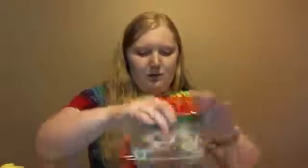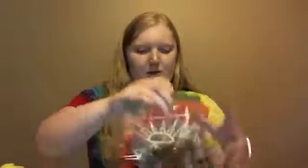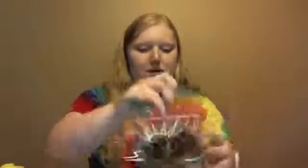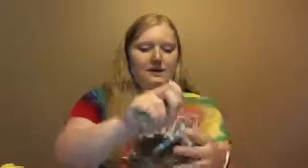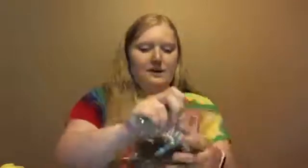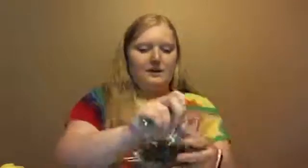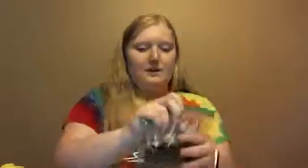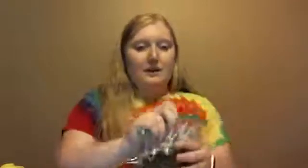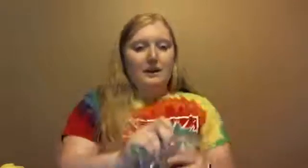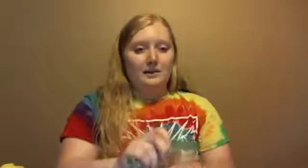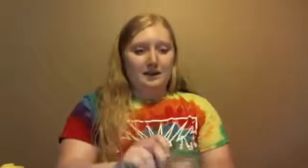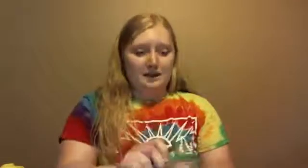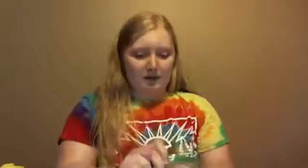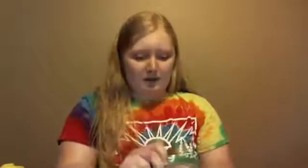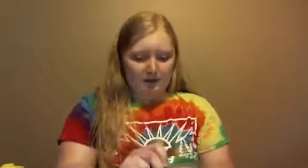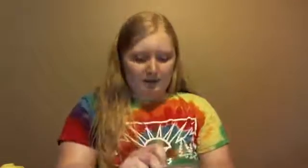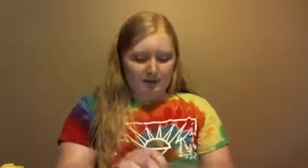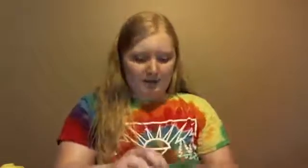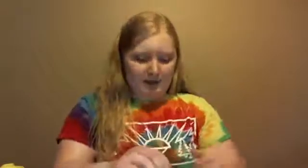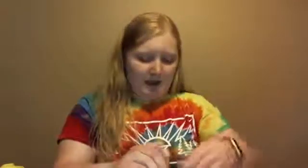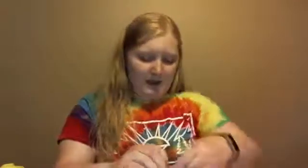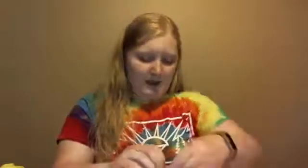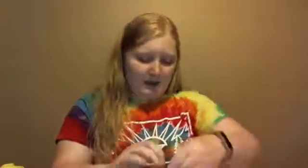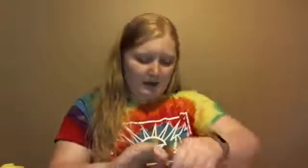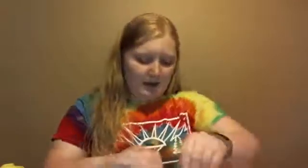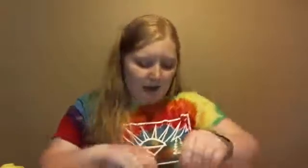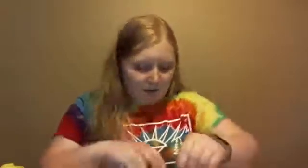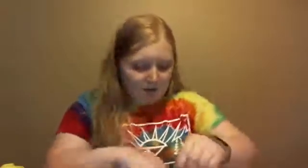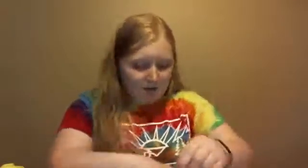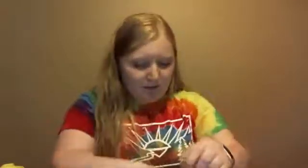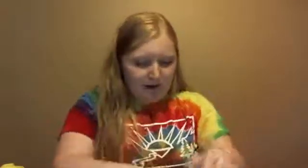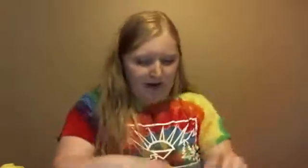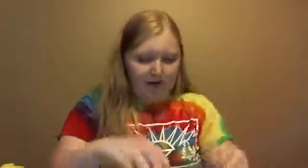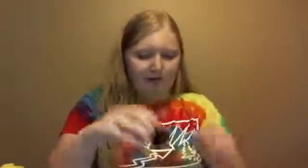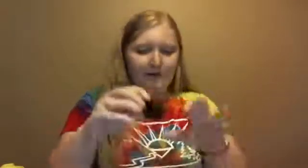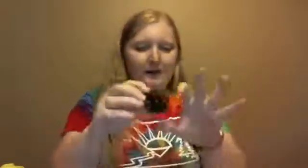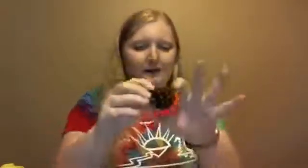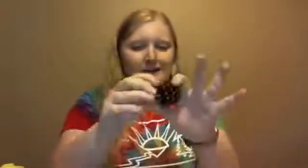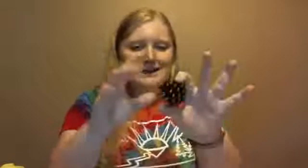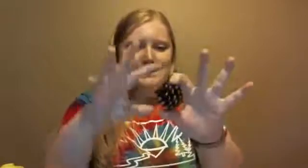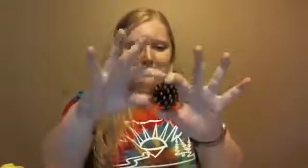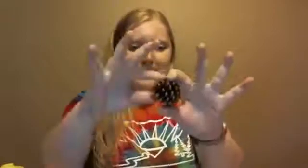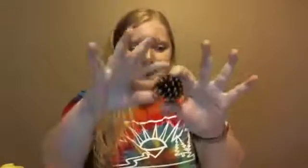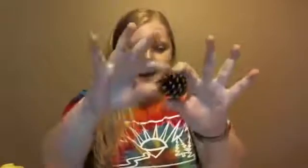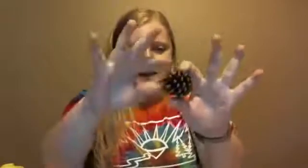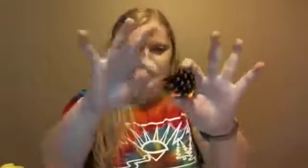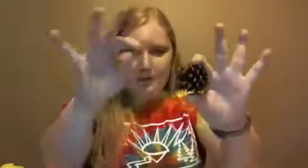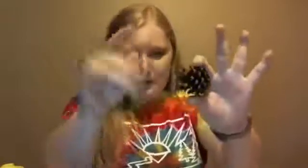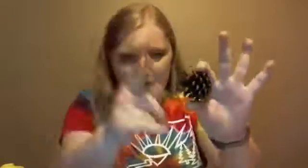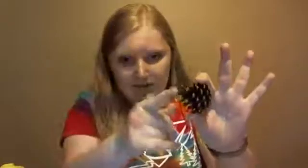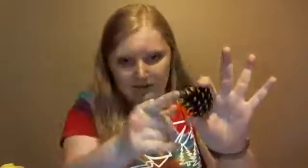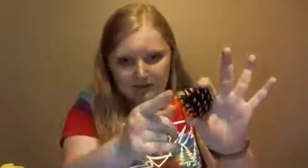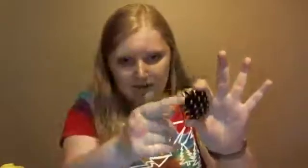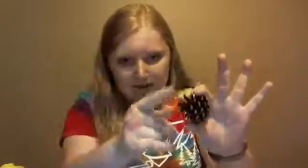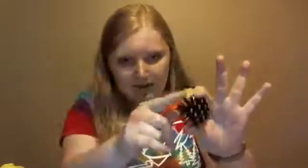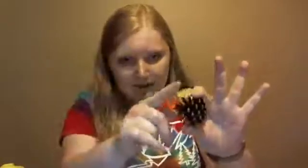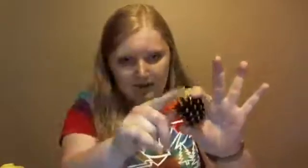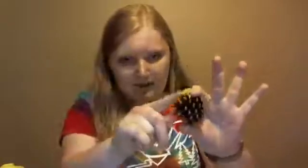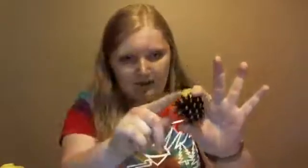which is the stuff that comes inside trees. And out of the bag, they feel very spiky, because you see they have these little